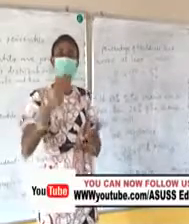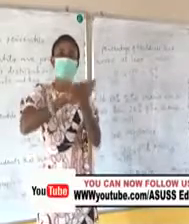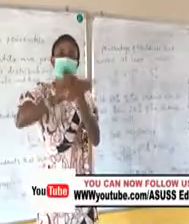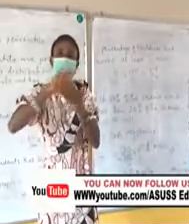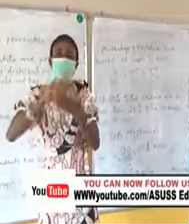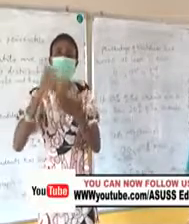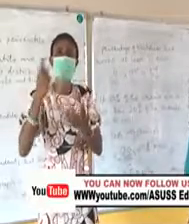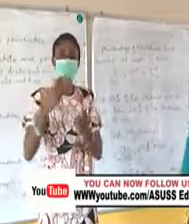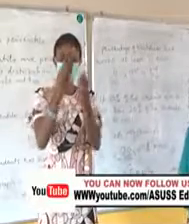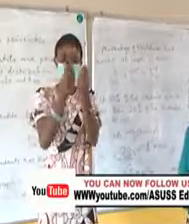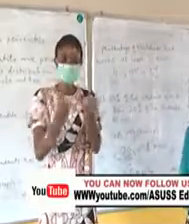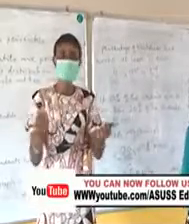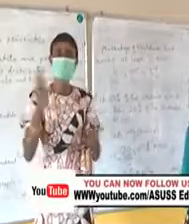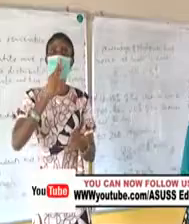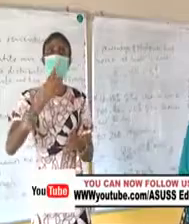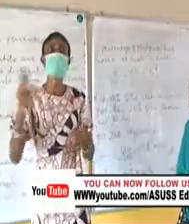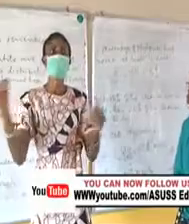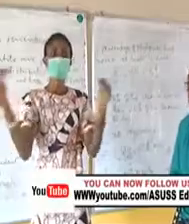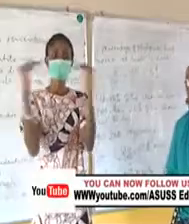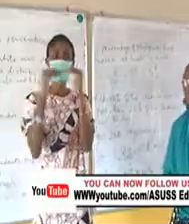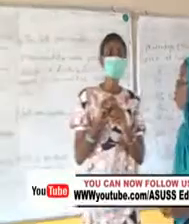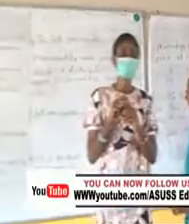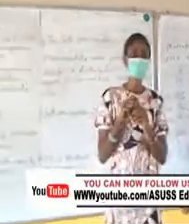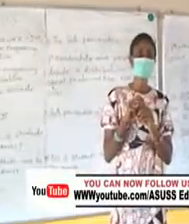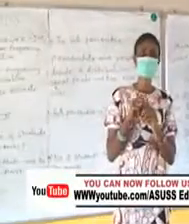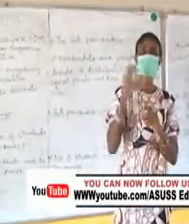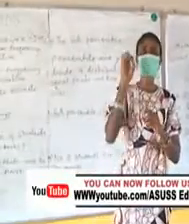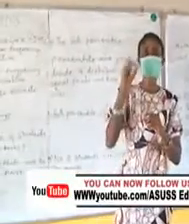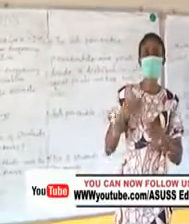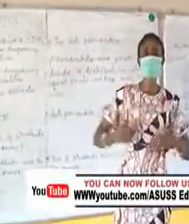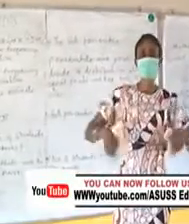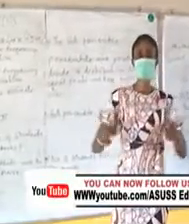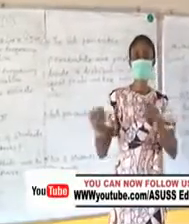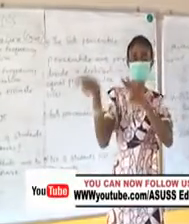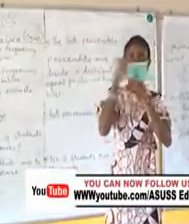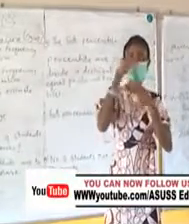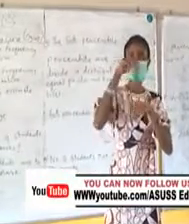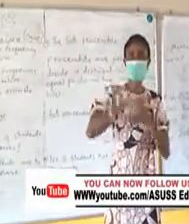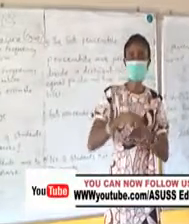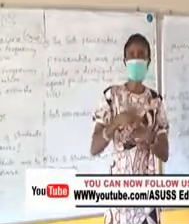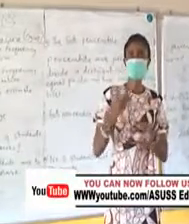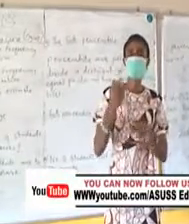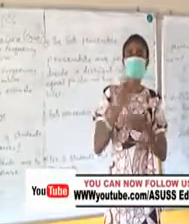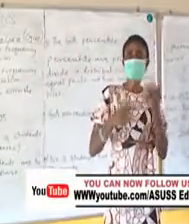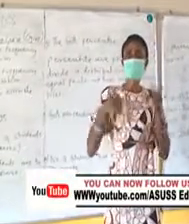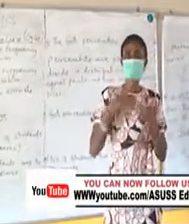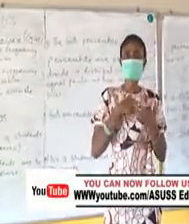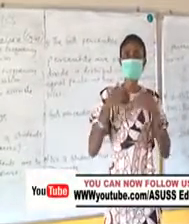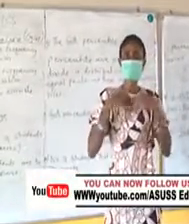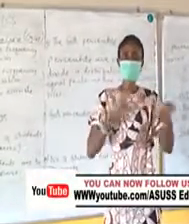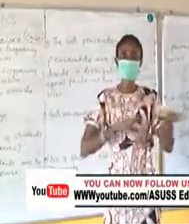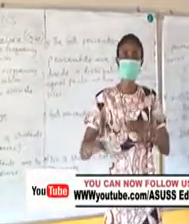solutions are equally clear too. So let us look at what we have done so